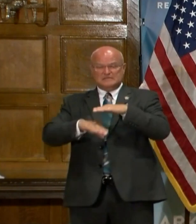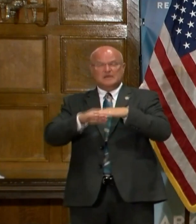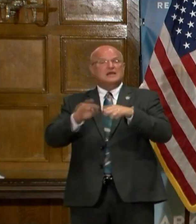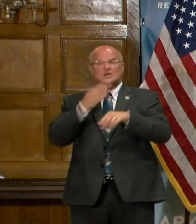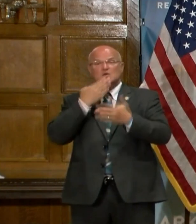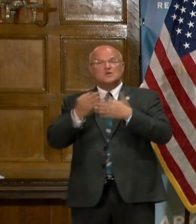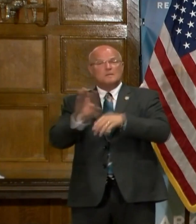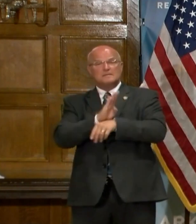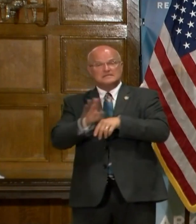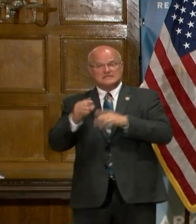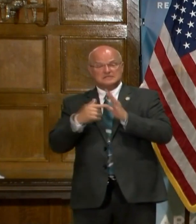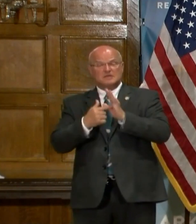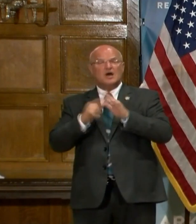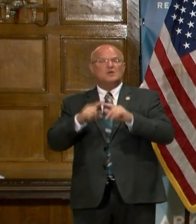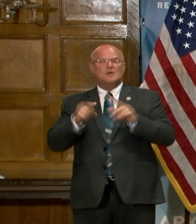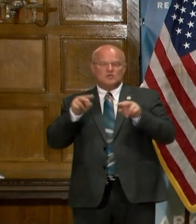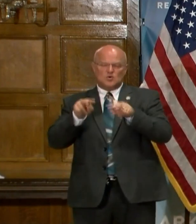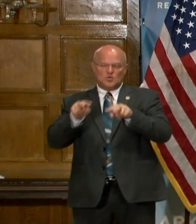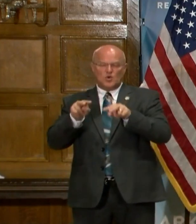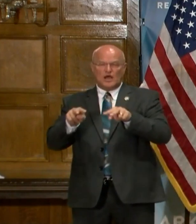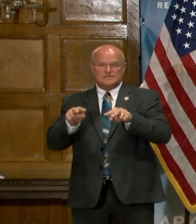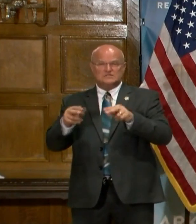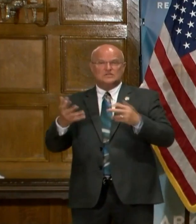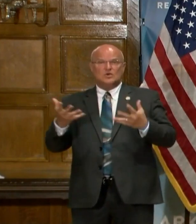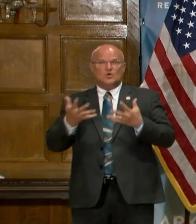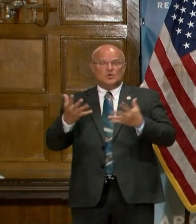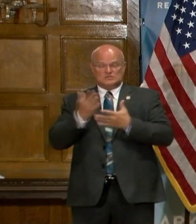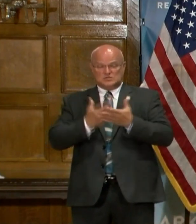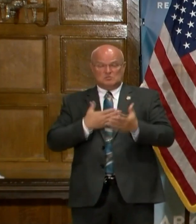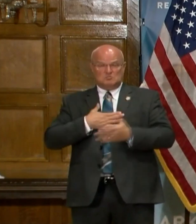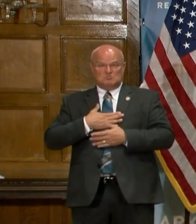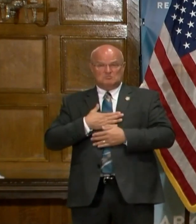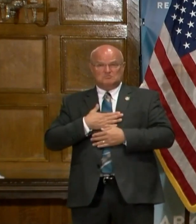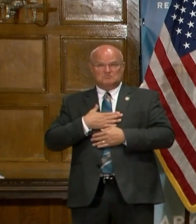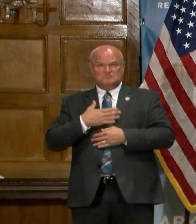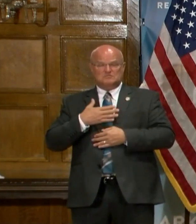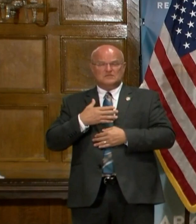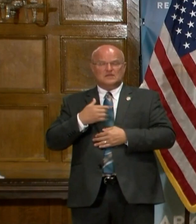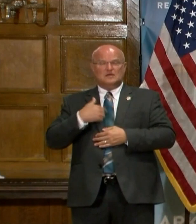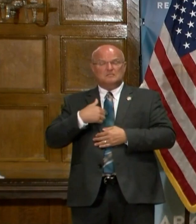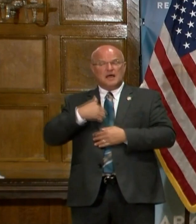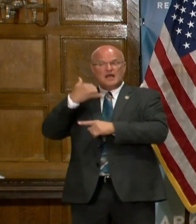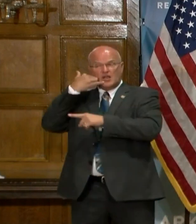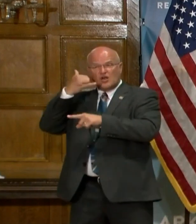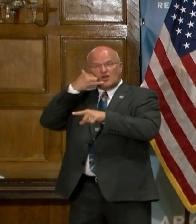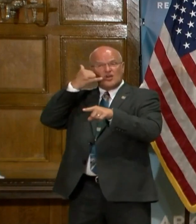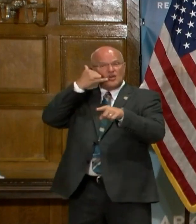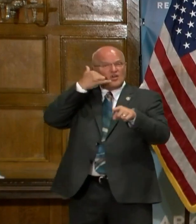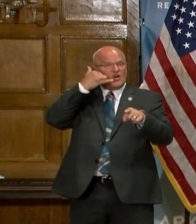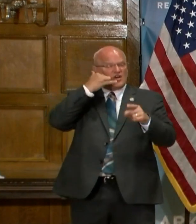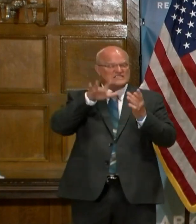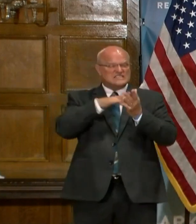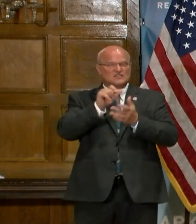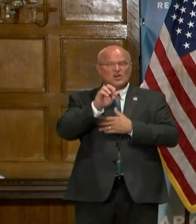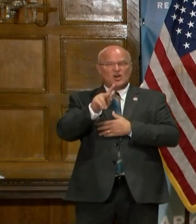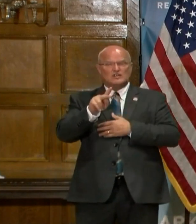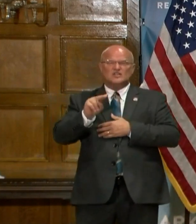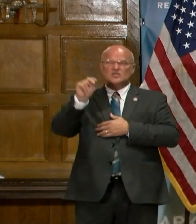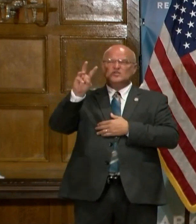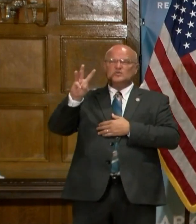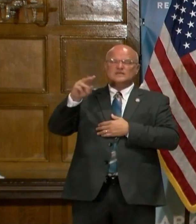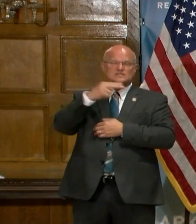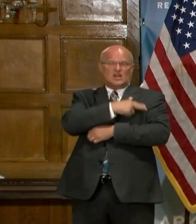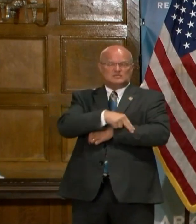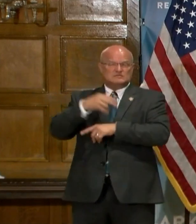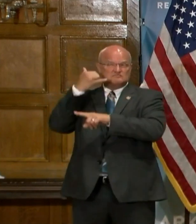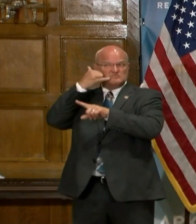good business model. But we're watching it, and so my calls around to both Central Arkansas hospitals and Northwest